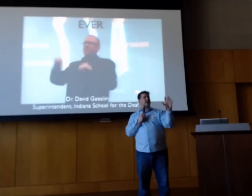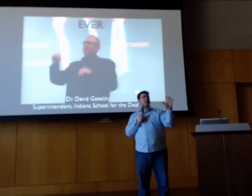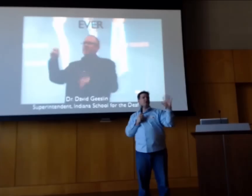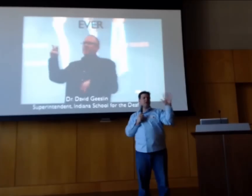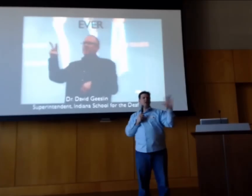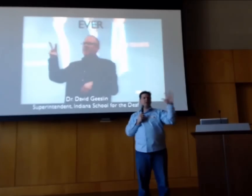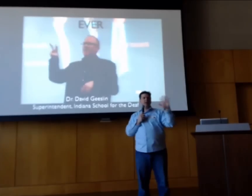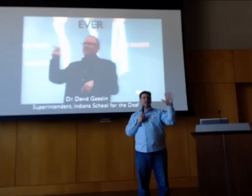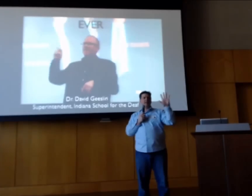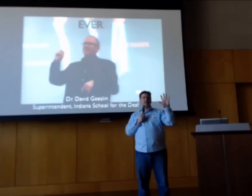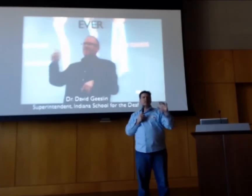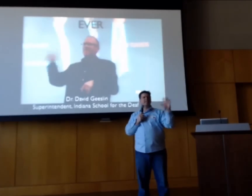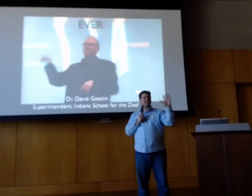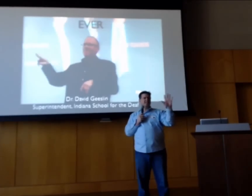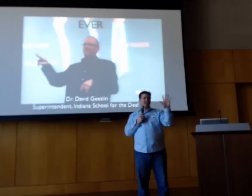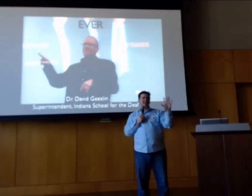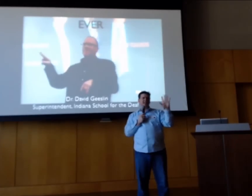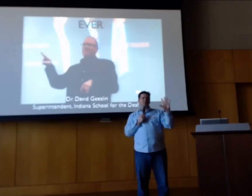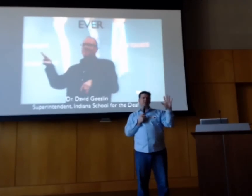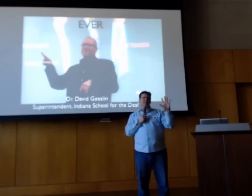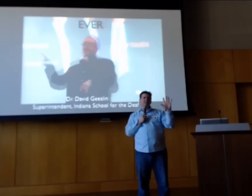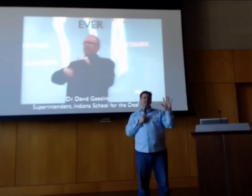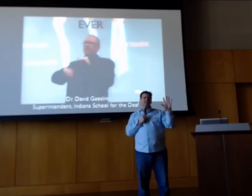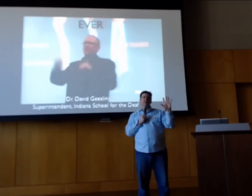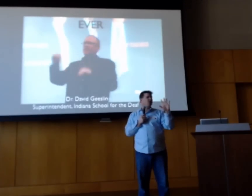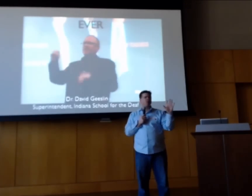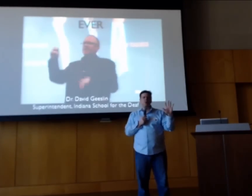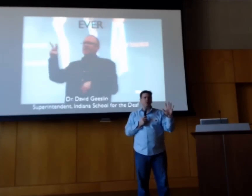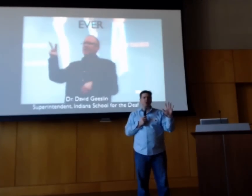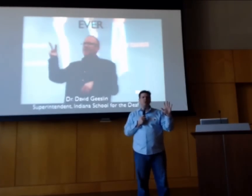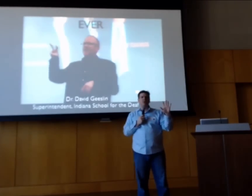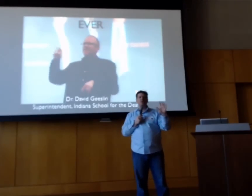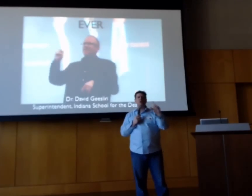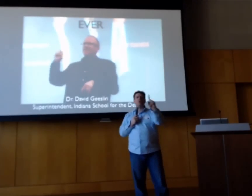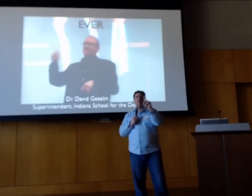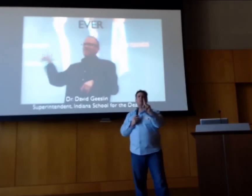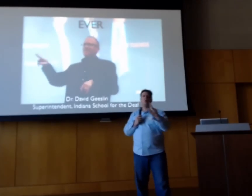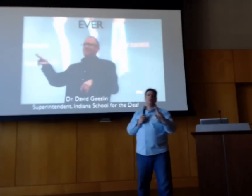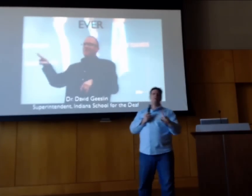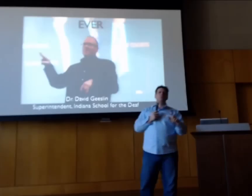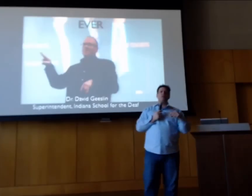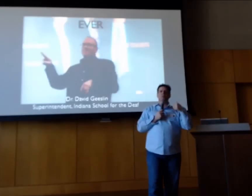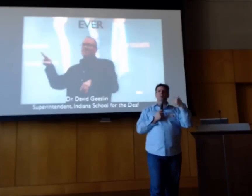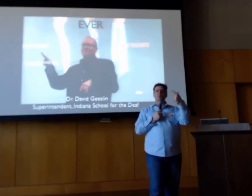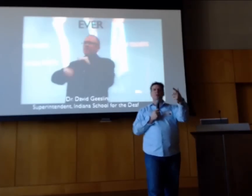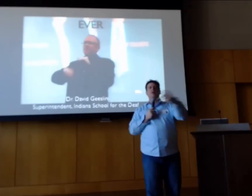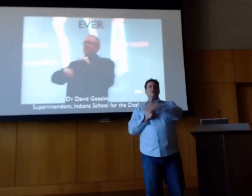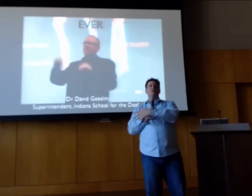about here, right? Is he staying in that space? No. So, number one, you teach people, or I